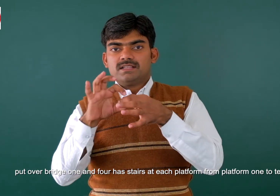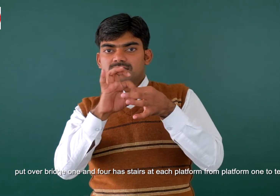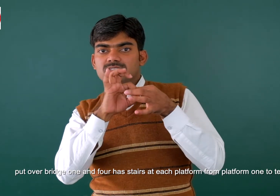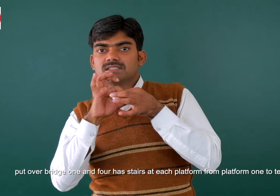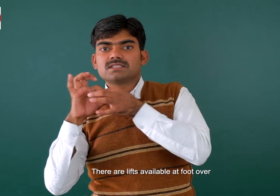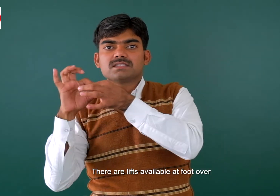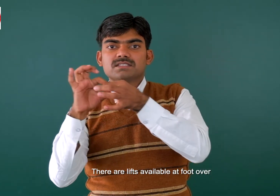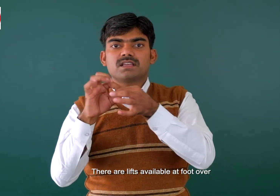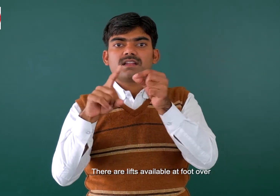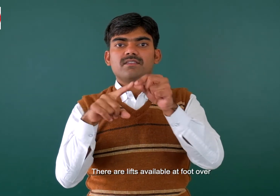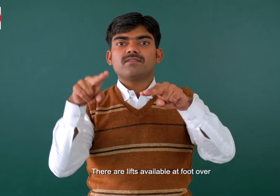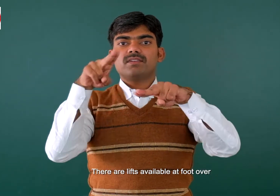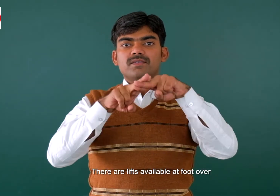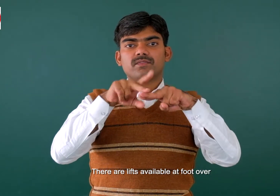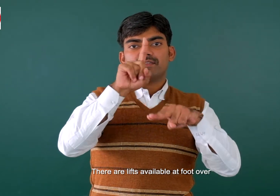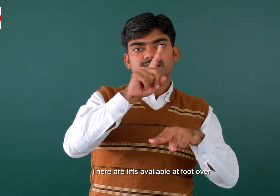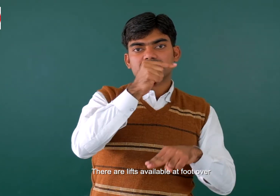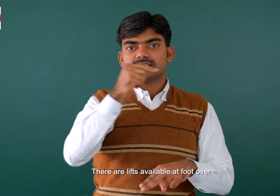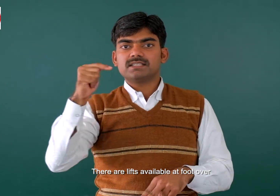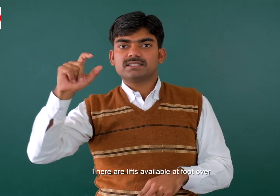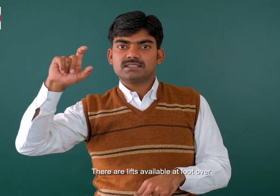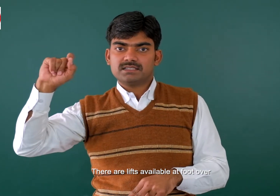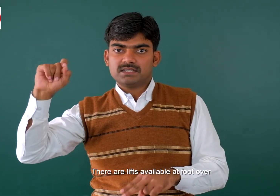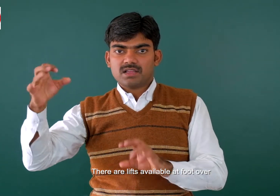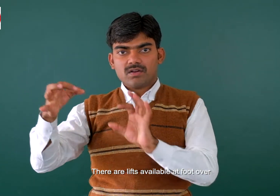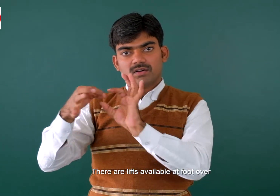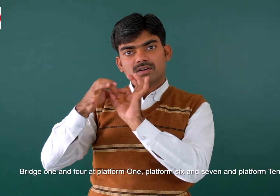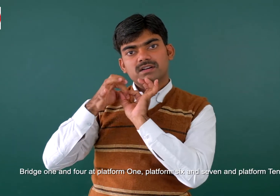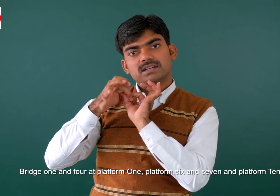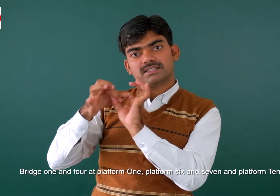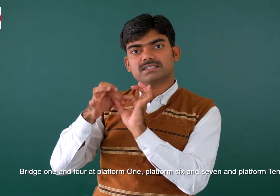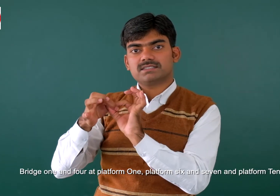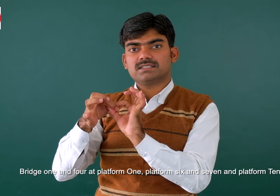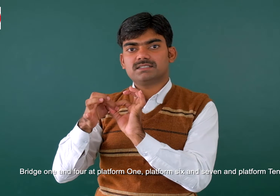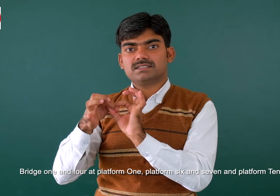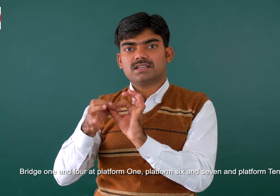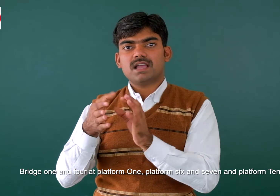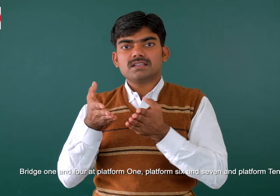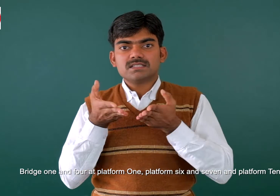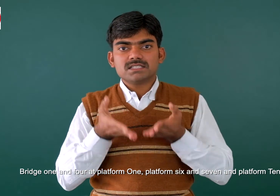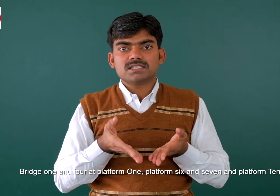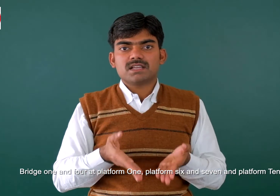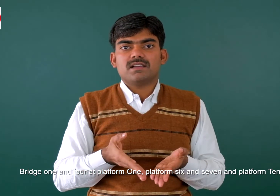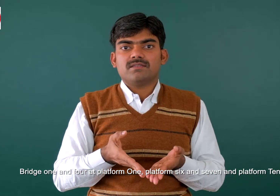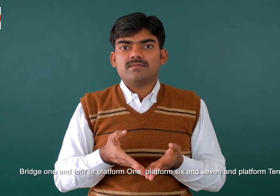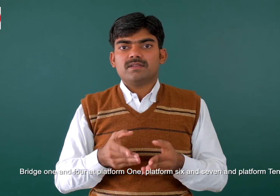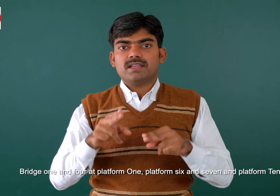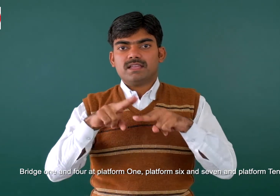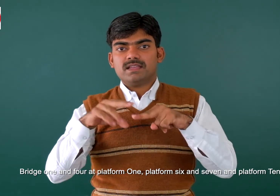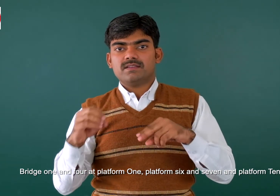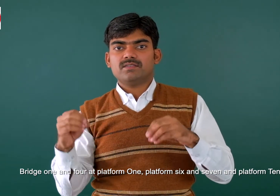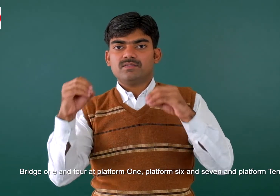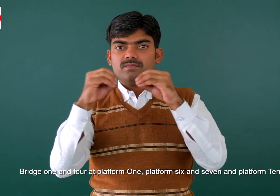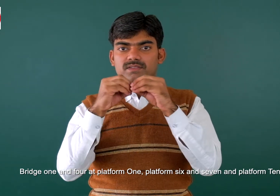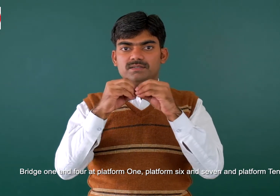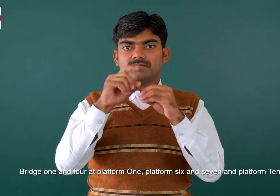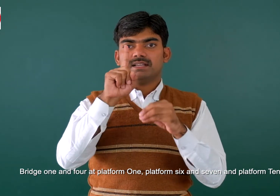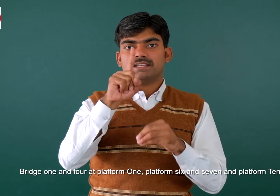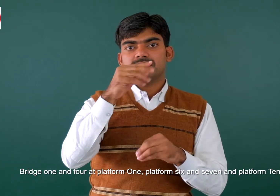There are lifts available at foot over bridge 1 and 4 at platform 1, platform 6 and